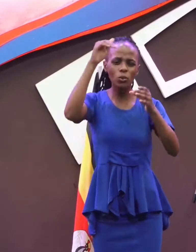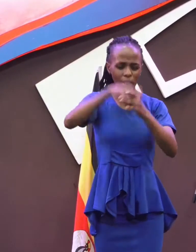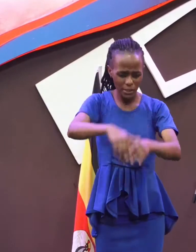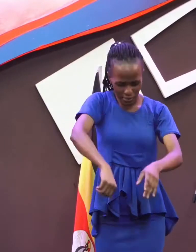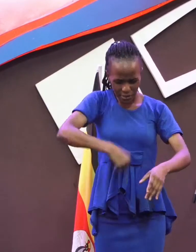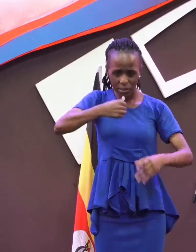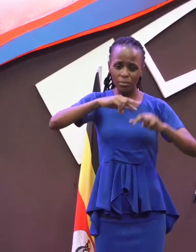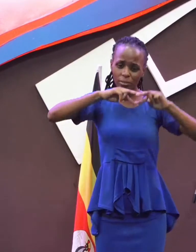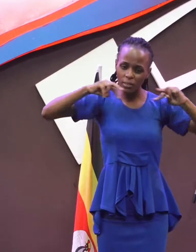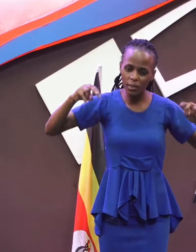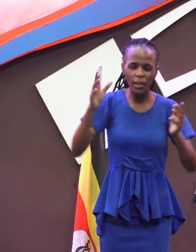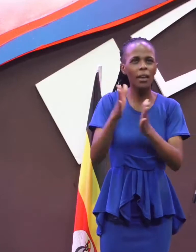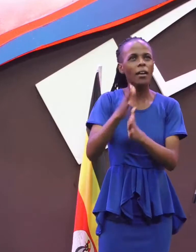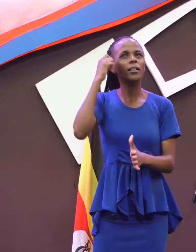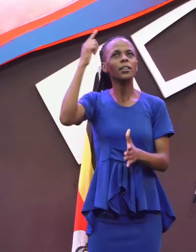you into discovering